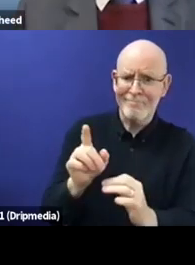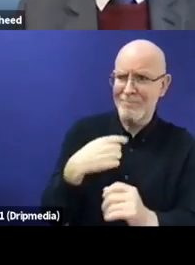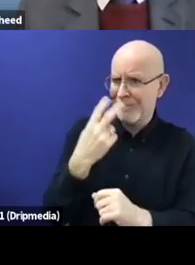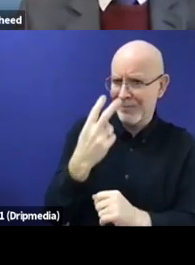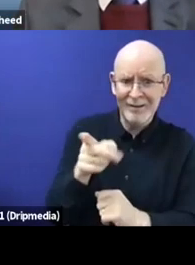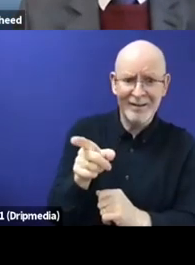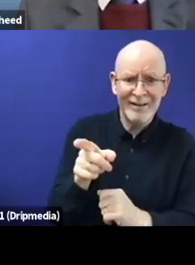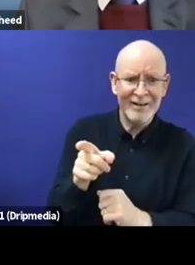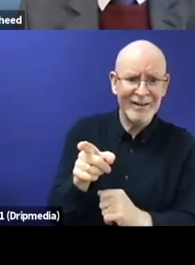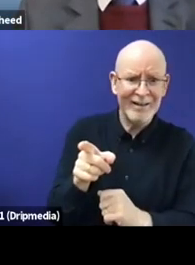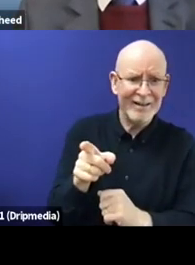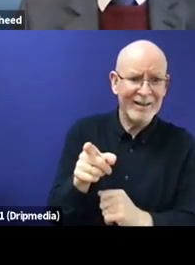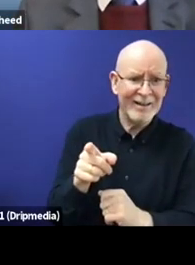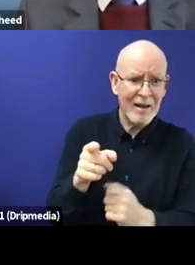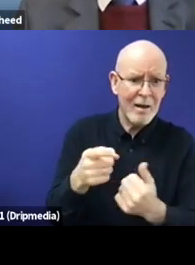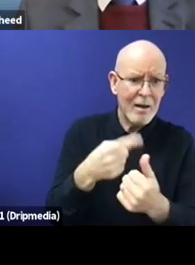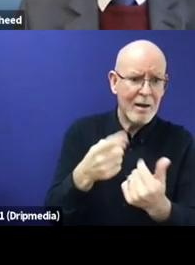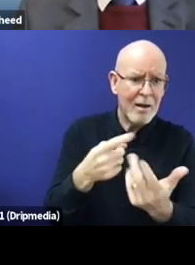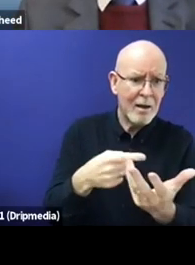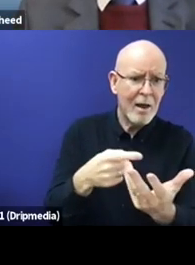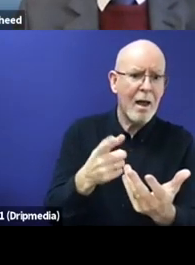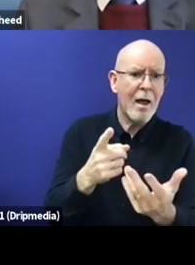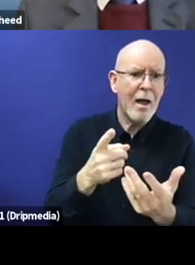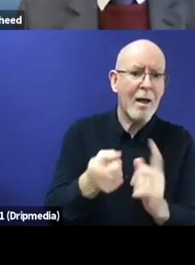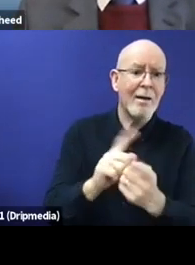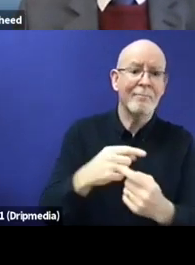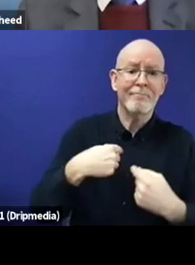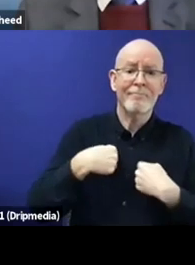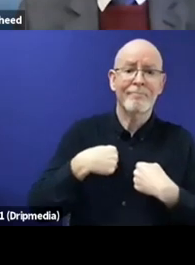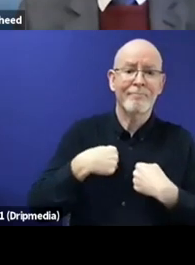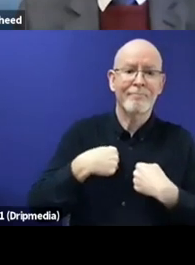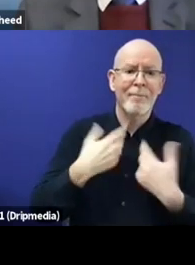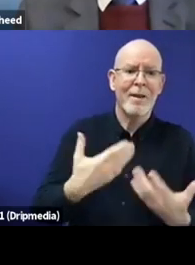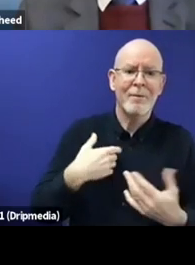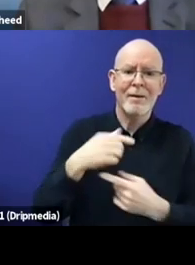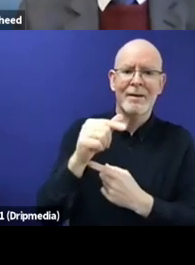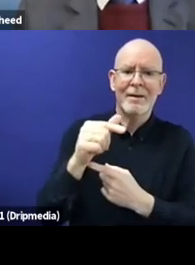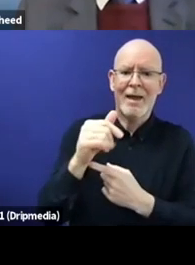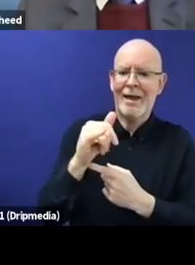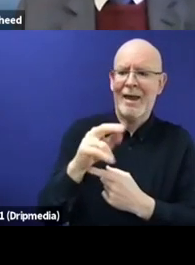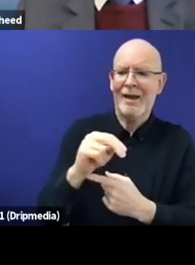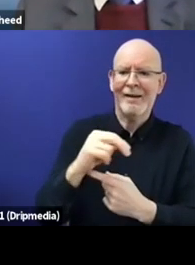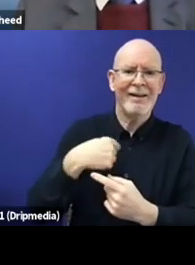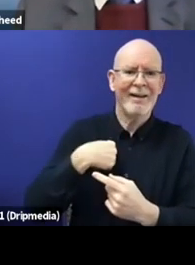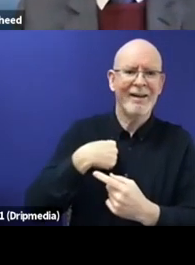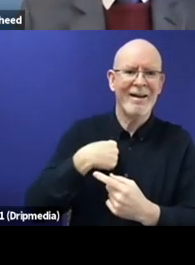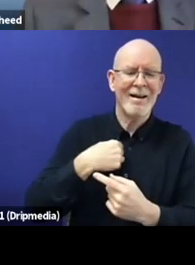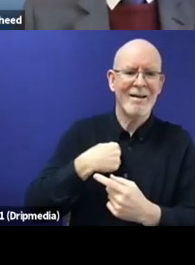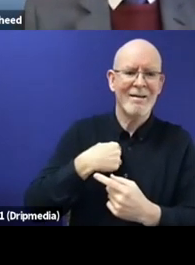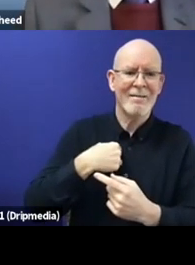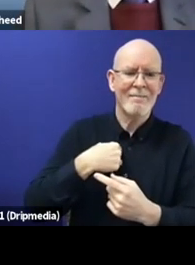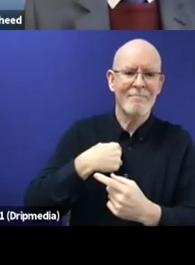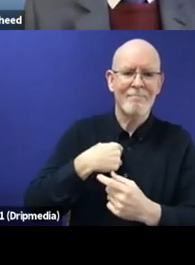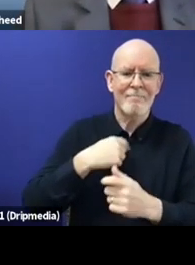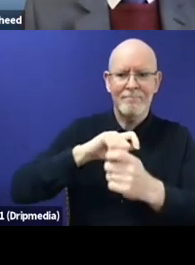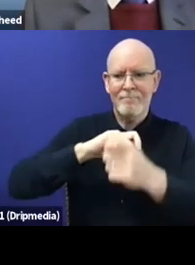in academia about issues that concern refugees themselves. And I know there's work that's going on with